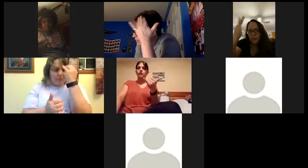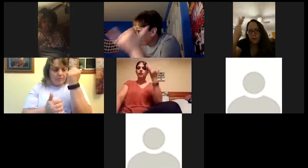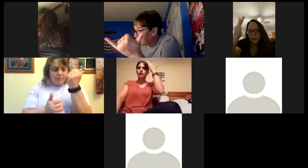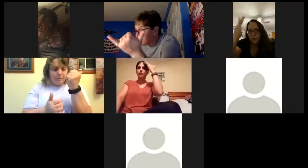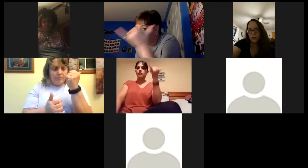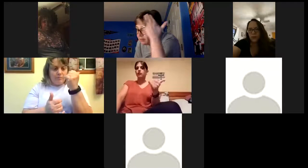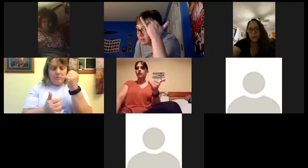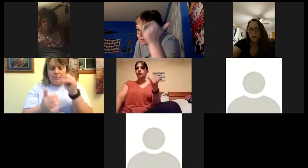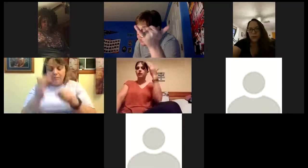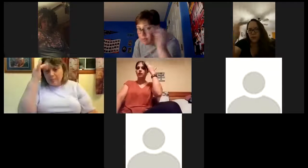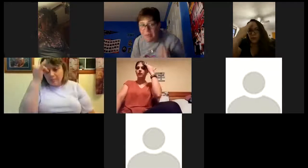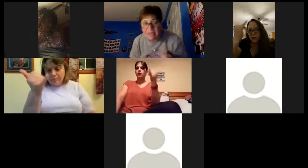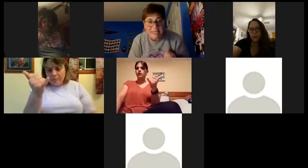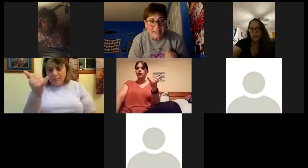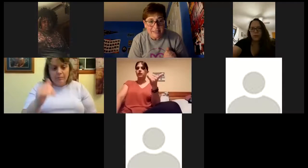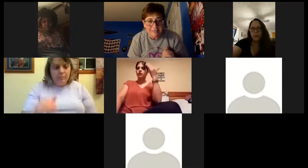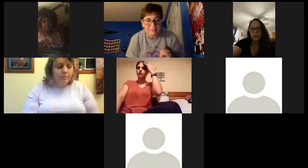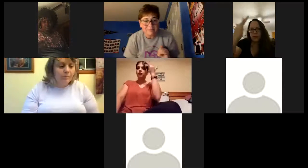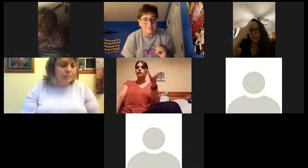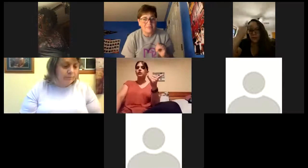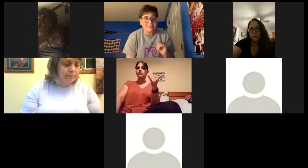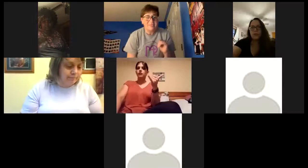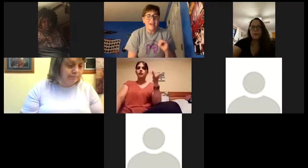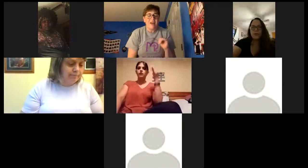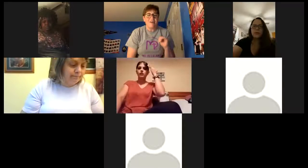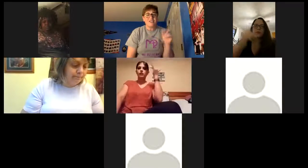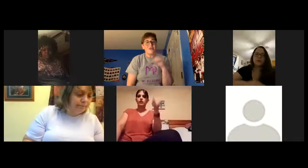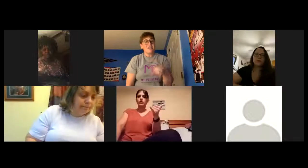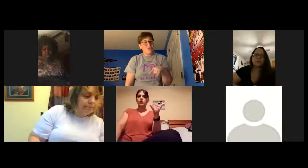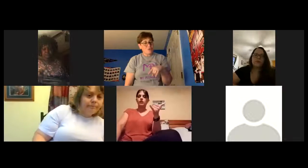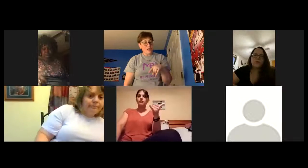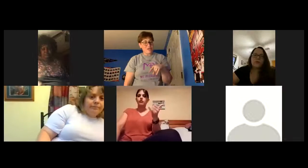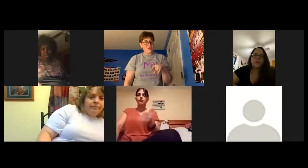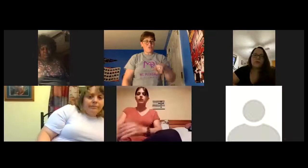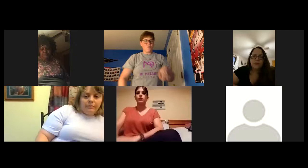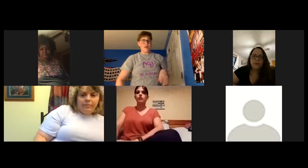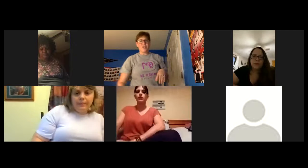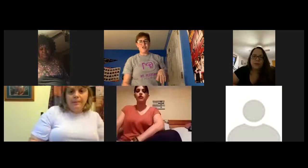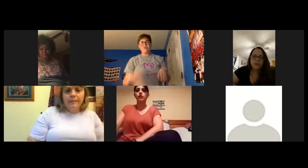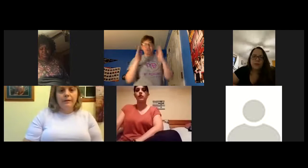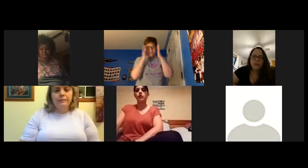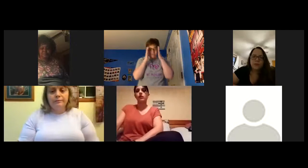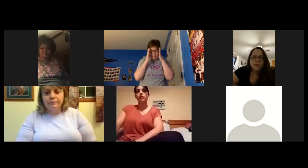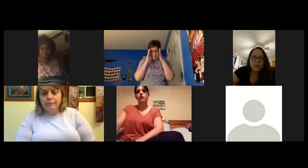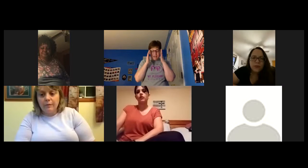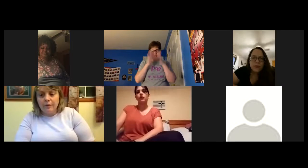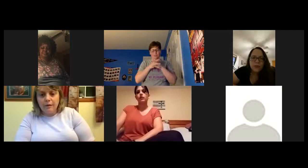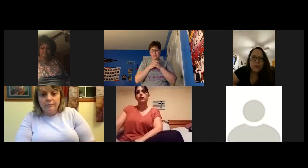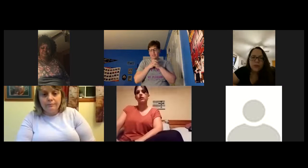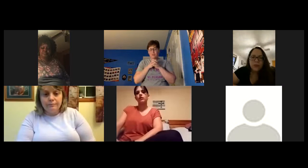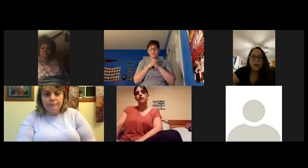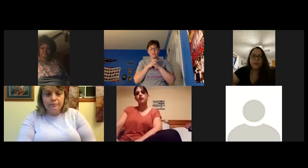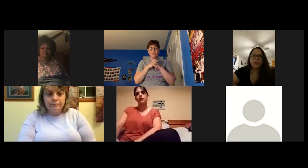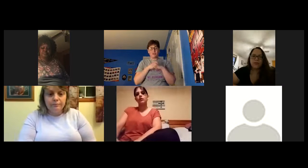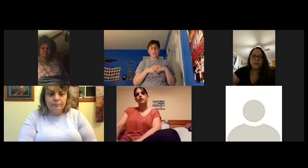Does that one make sense? All right, so another way you can do why, sometimes you